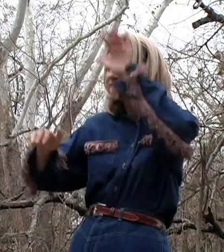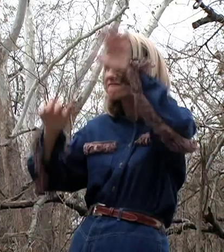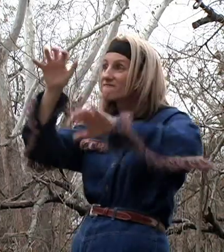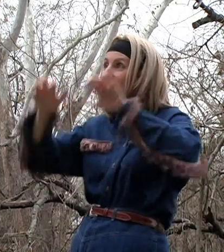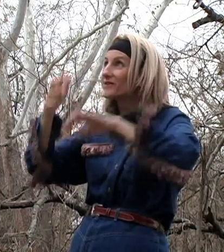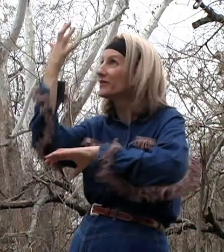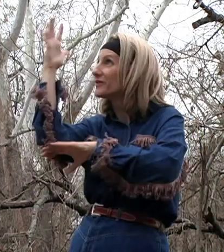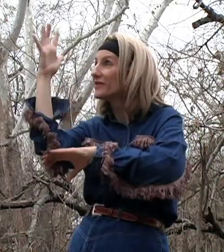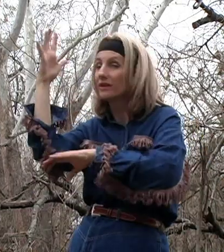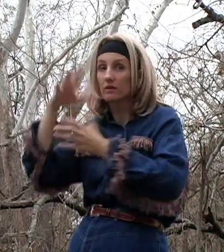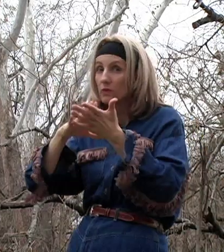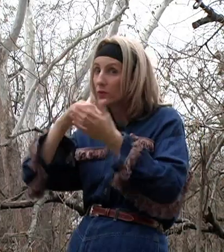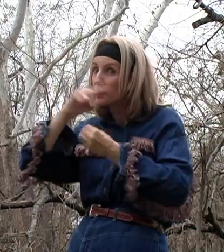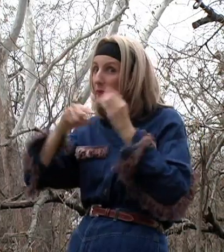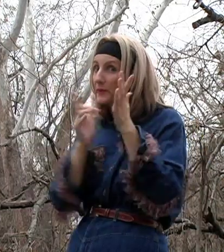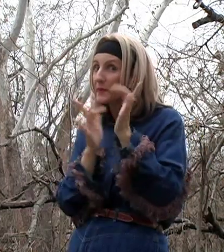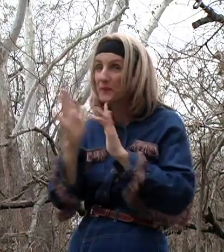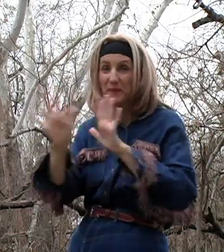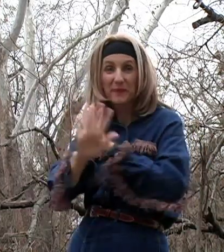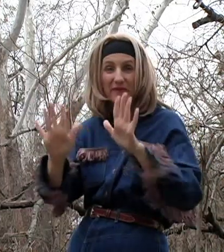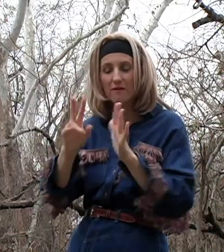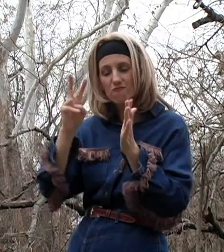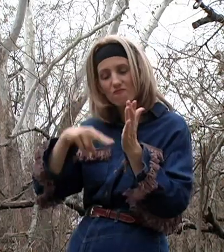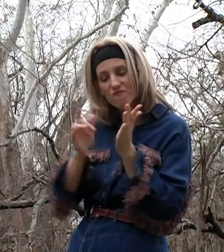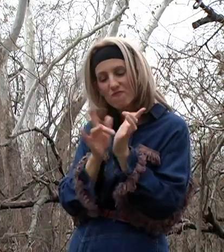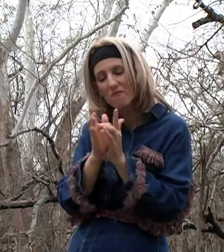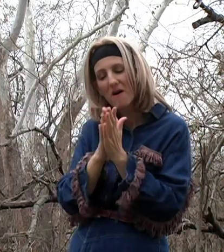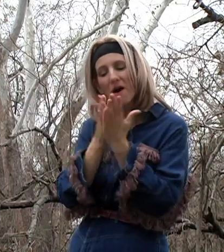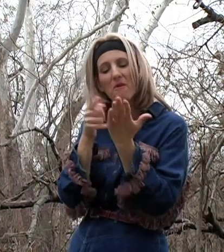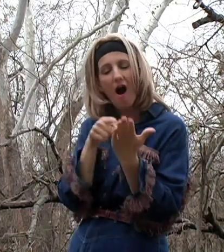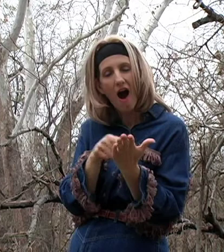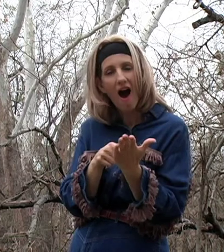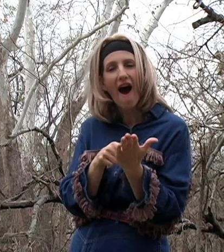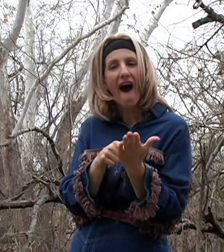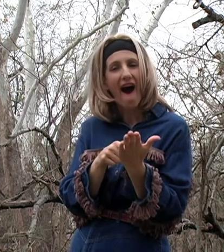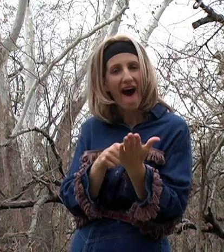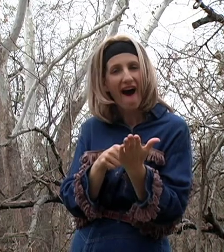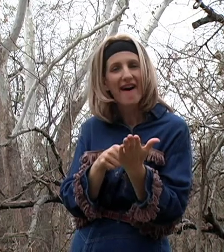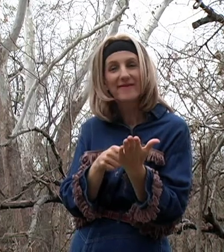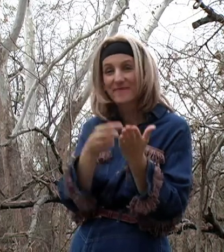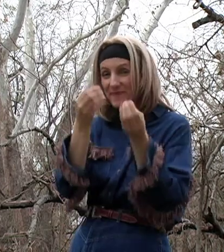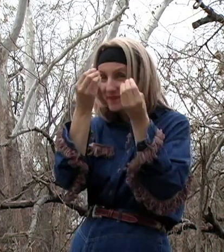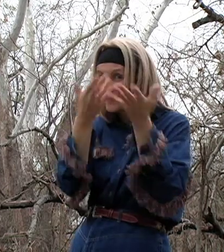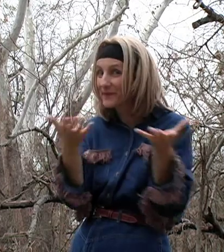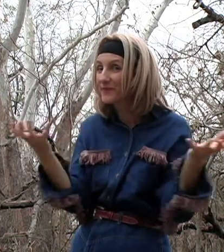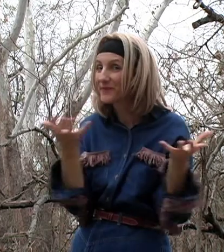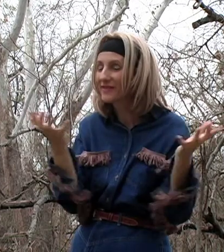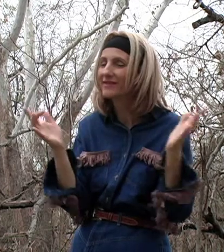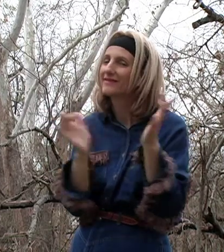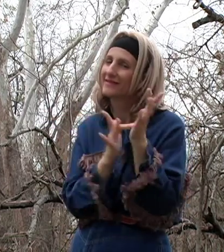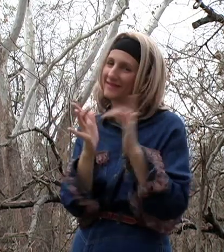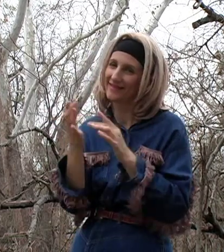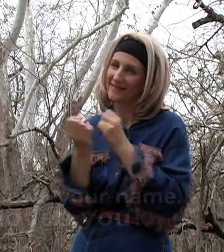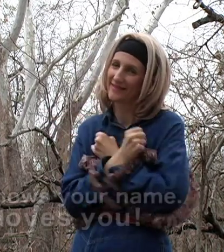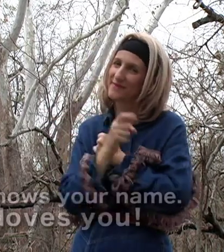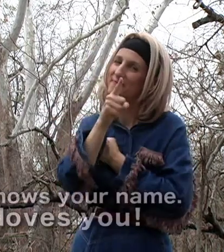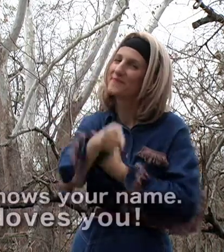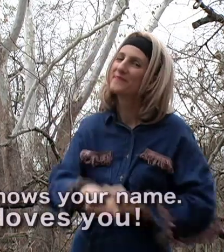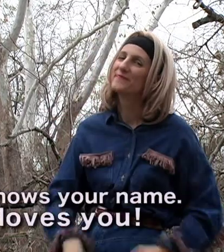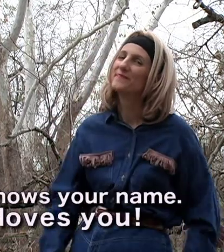And you don't have to climb a tree to learn about Jesus. Just read the Bible and learn at his word. Know that